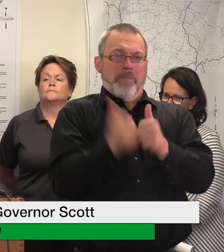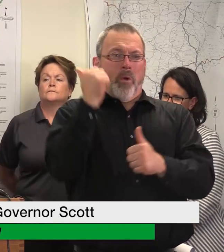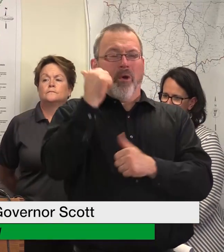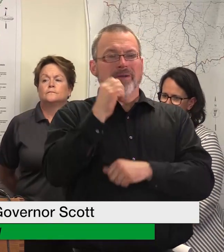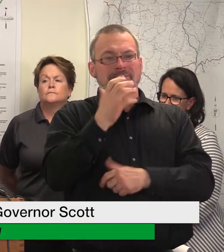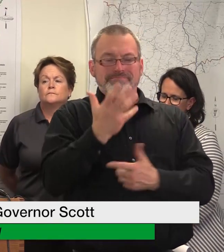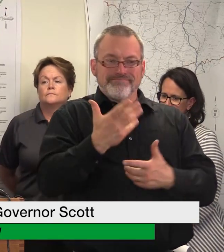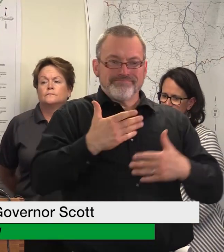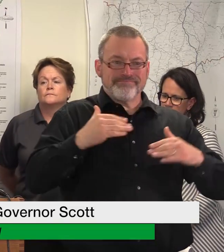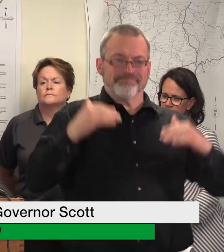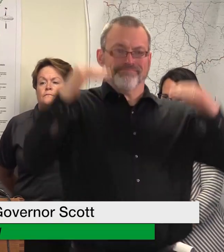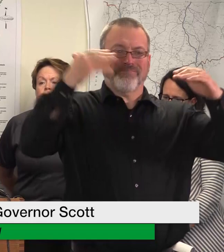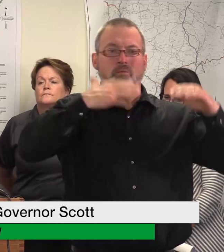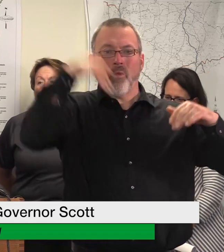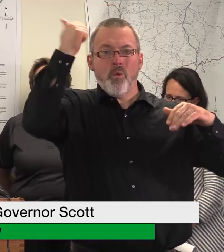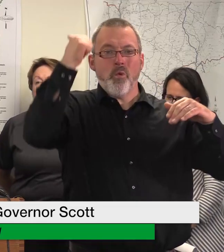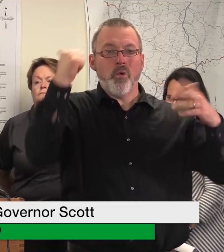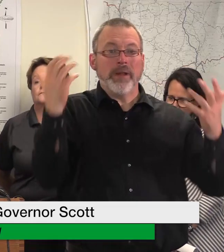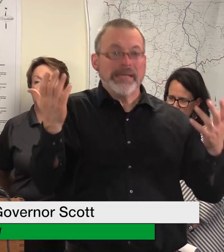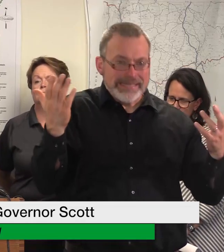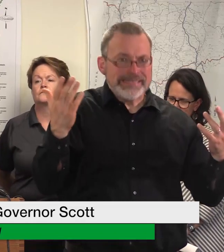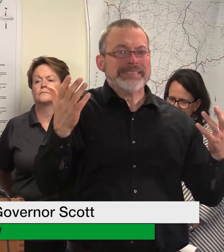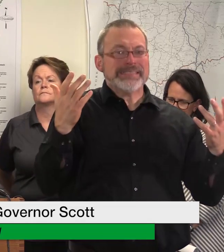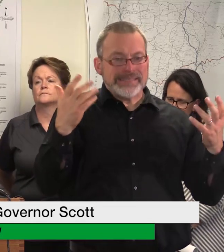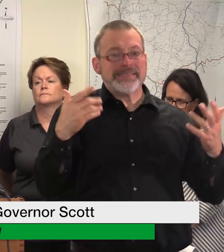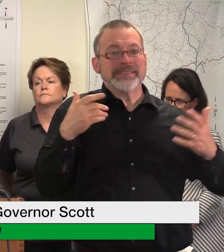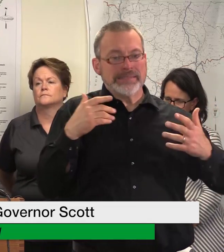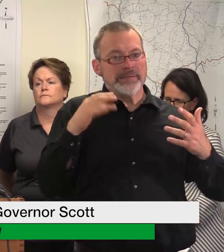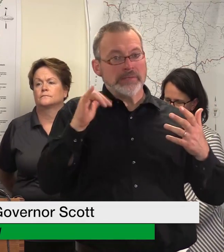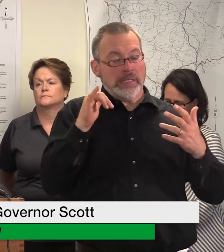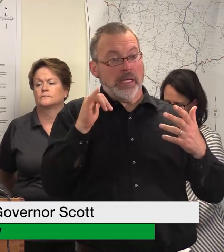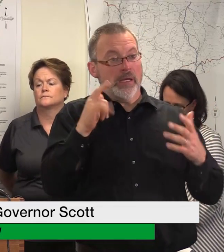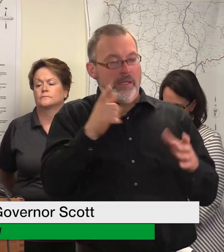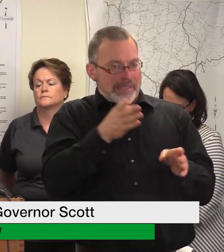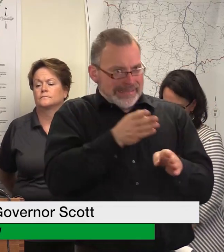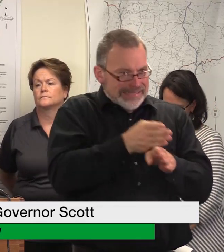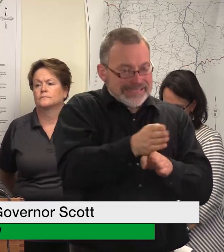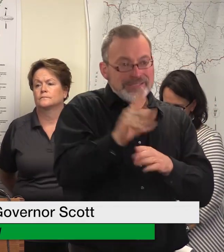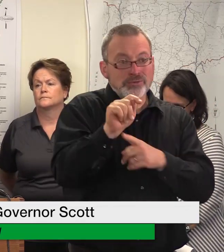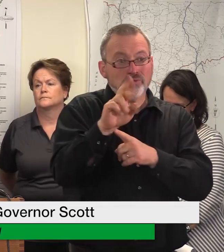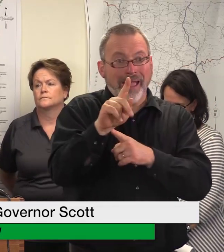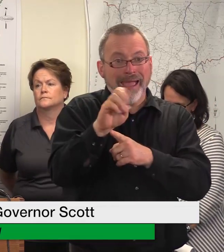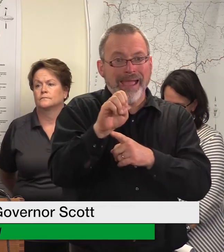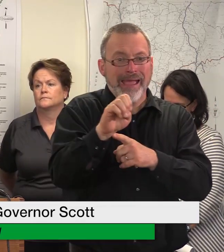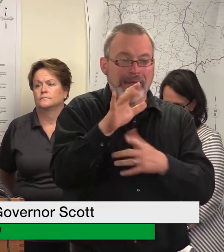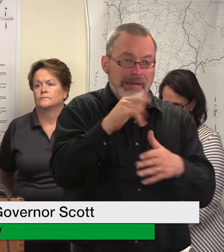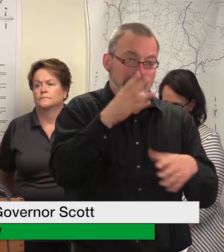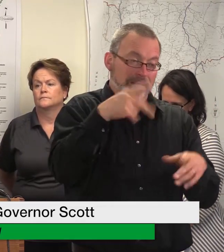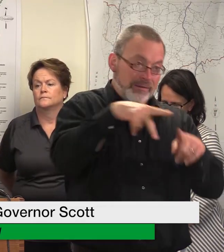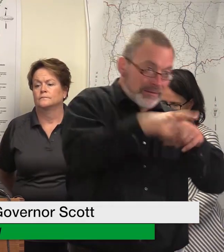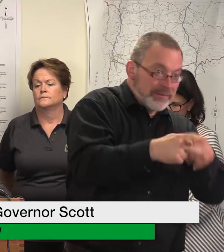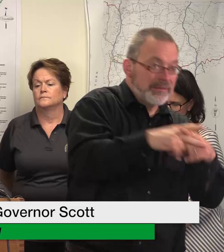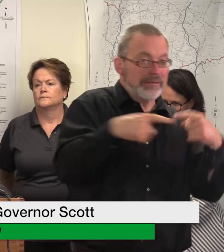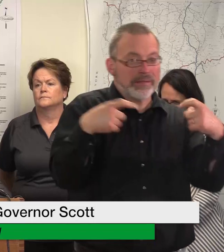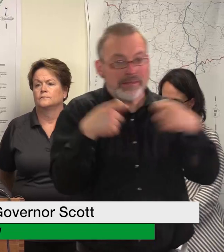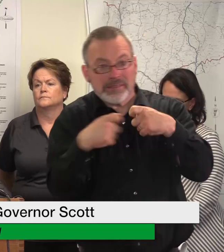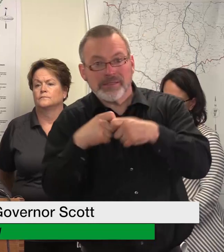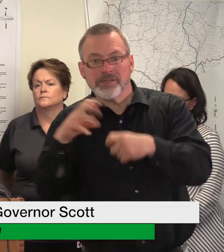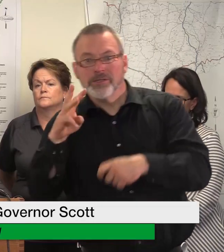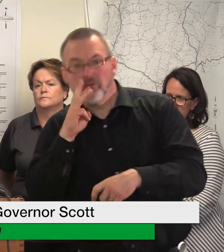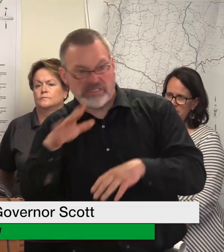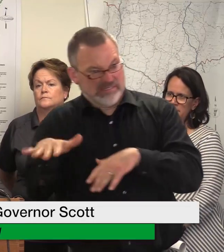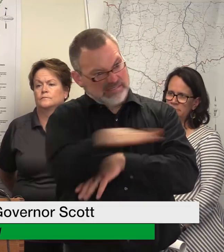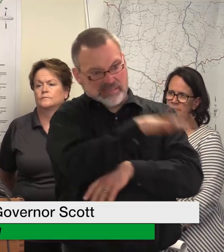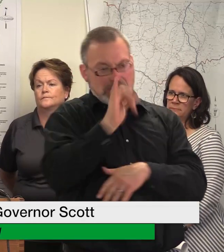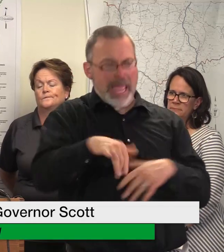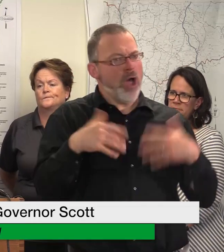and our focus on the trades has been something I've been talking about for a number of years. So it is a